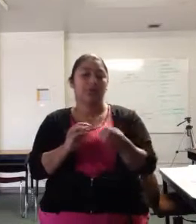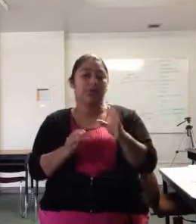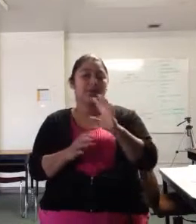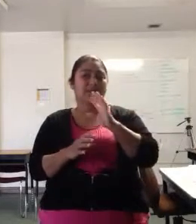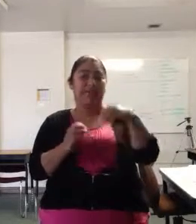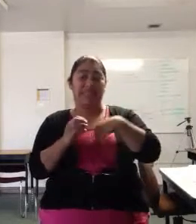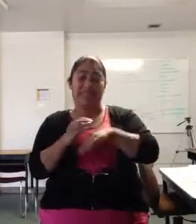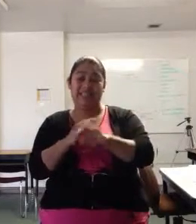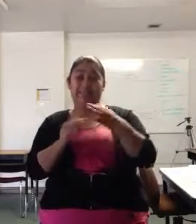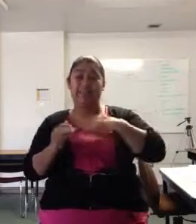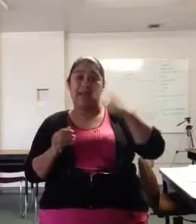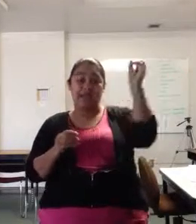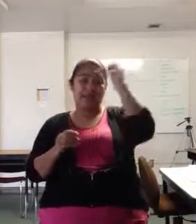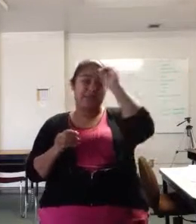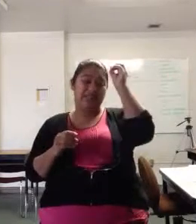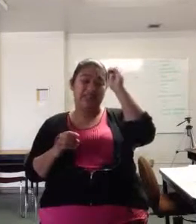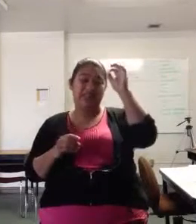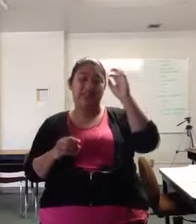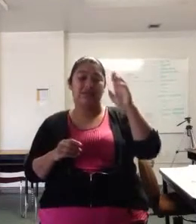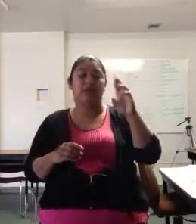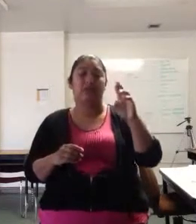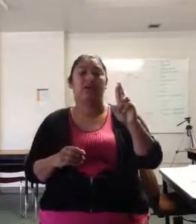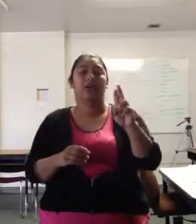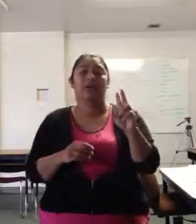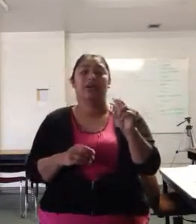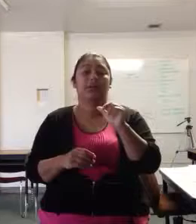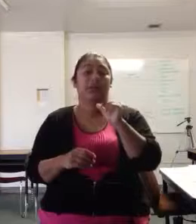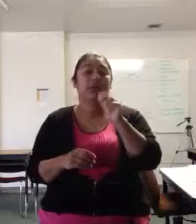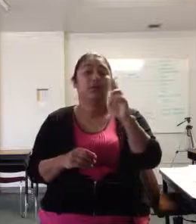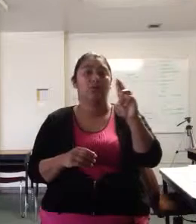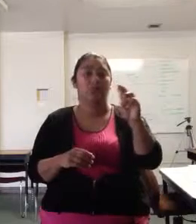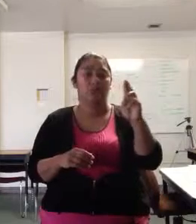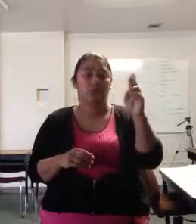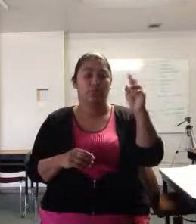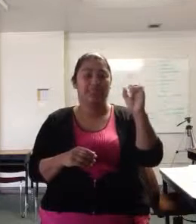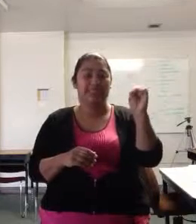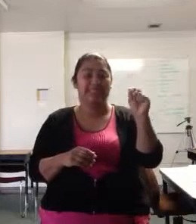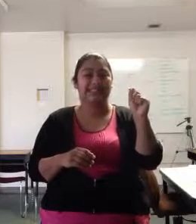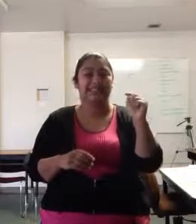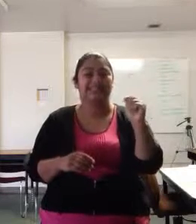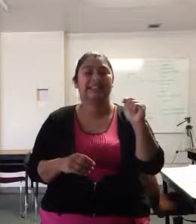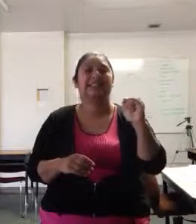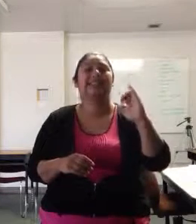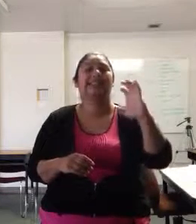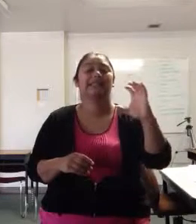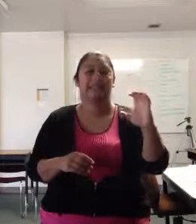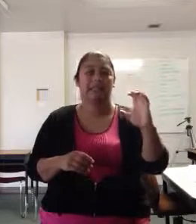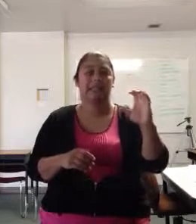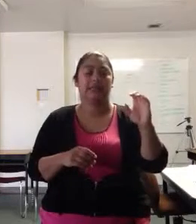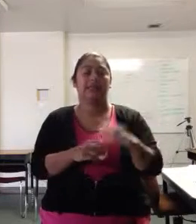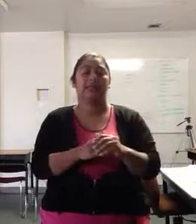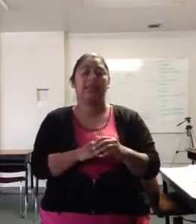little interesting. Because there's so many things you can do with a rational number. So what rational numbers are numbers that can be expressed